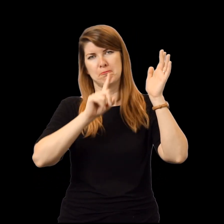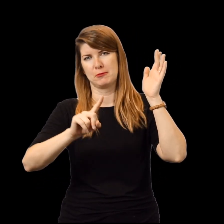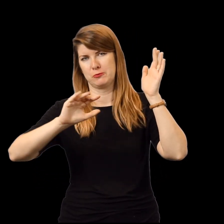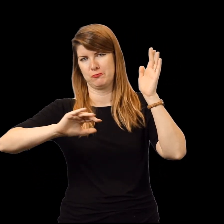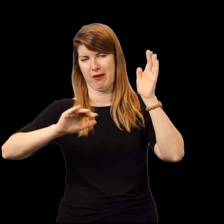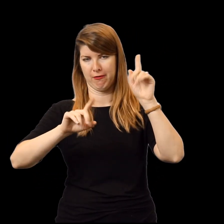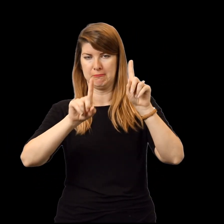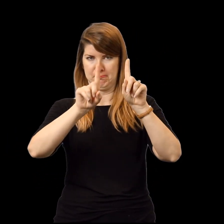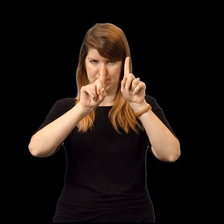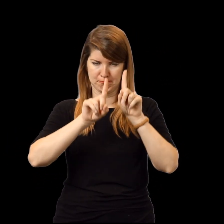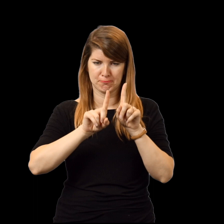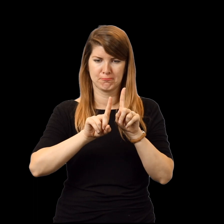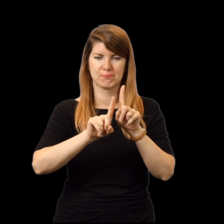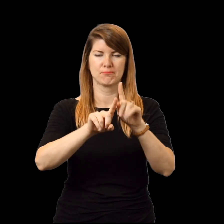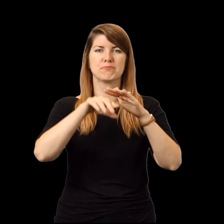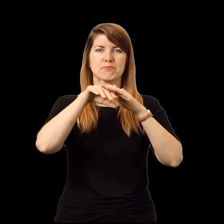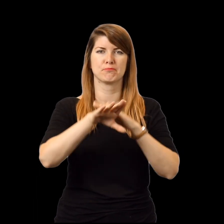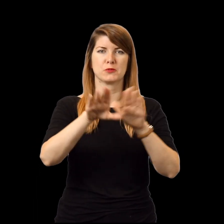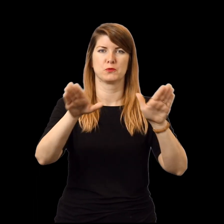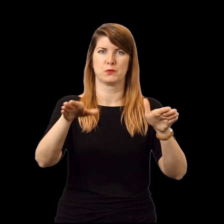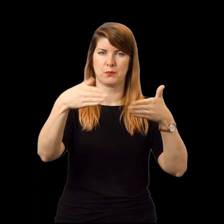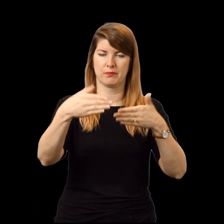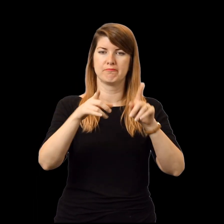a 1-year-old child come into a room,